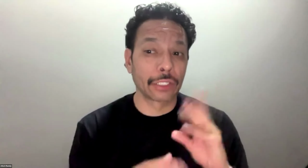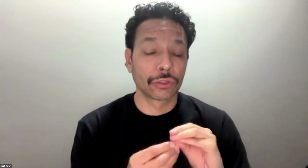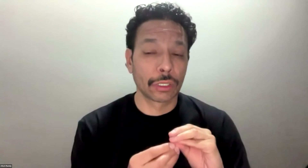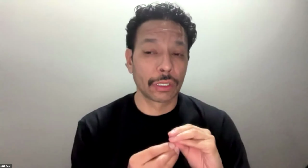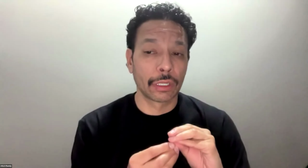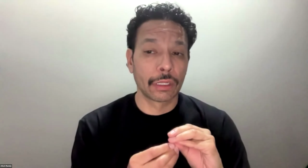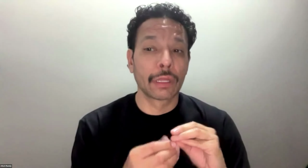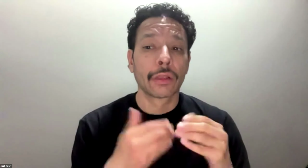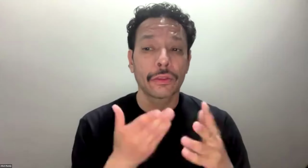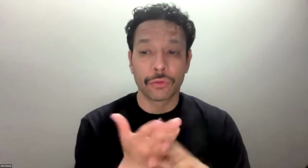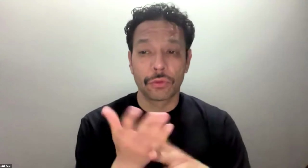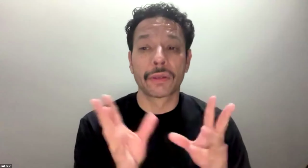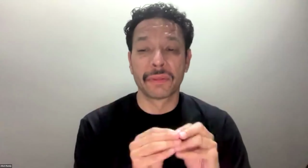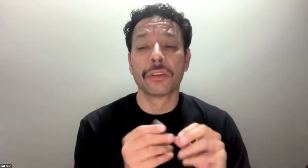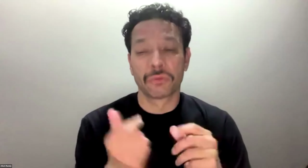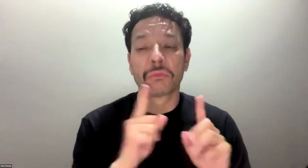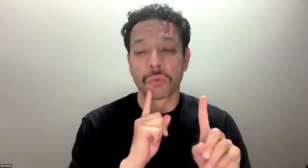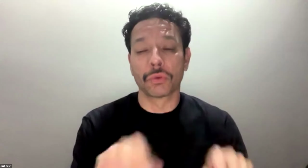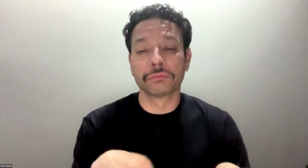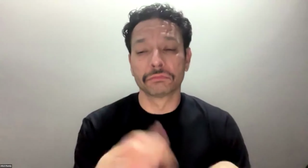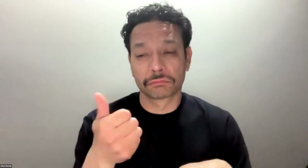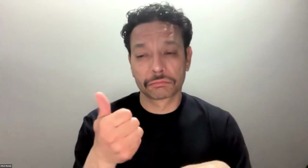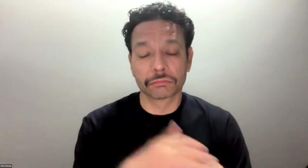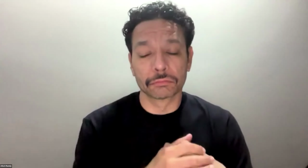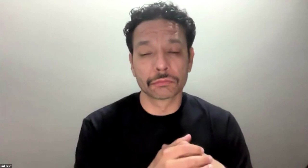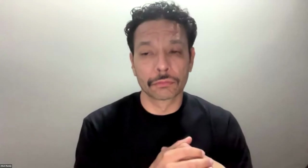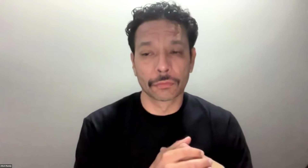can get through the committee reports?